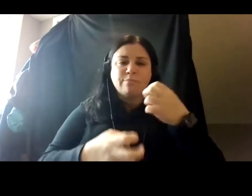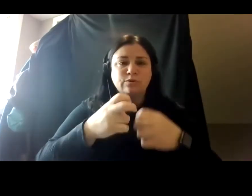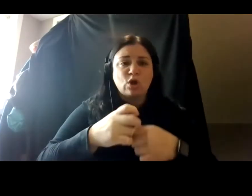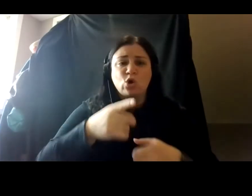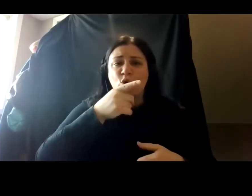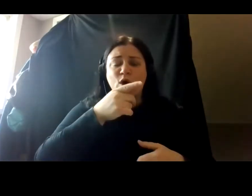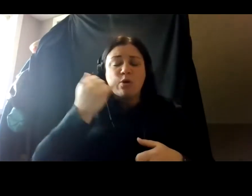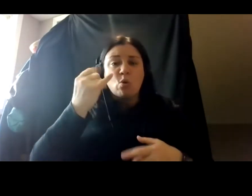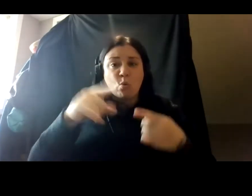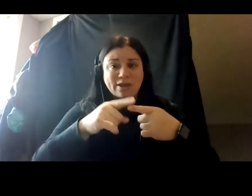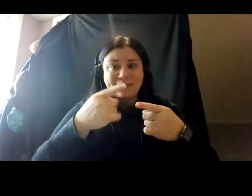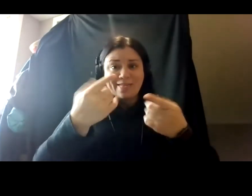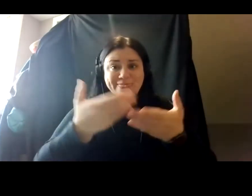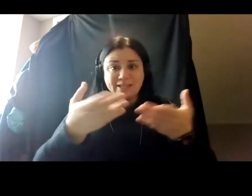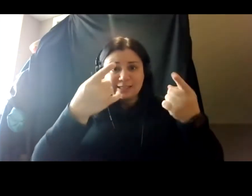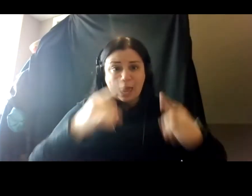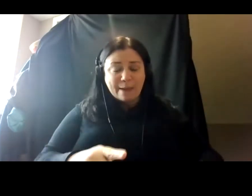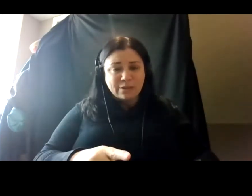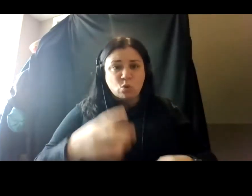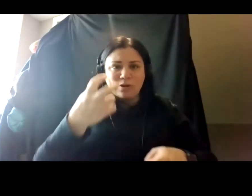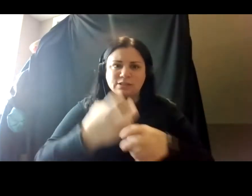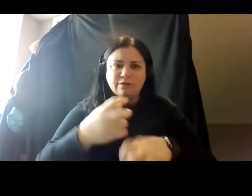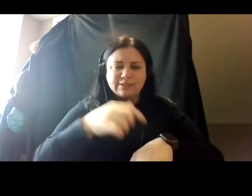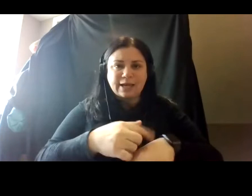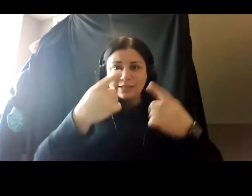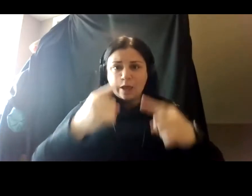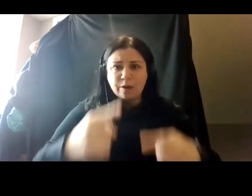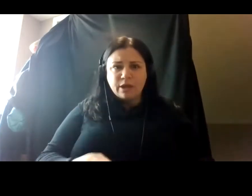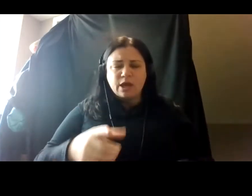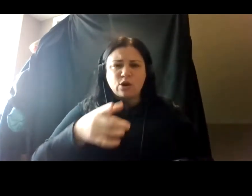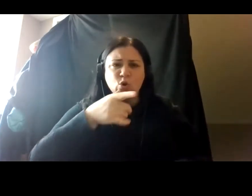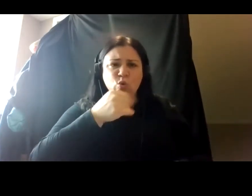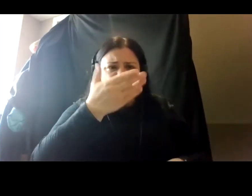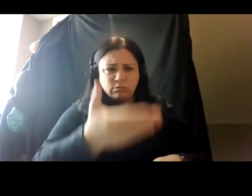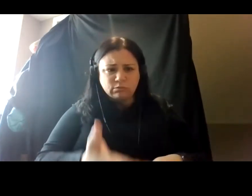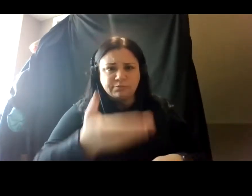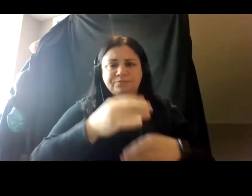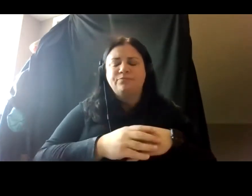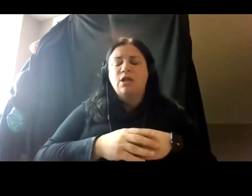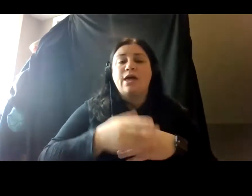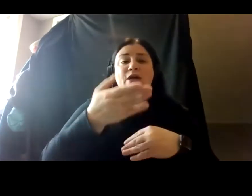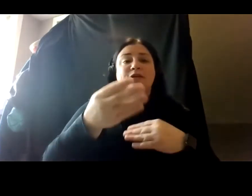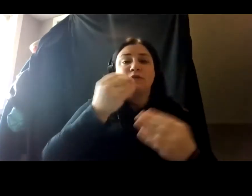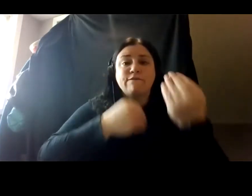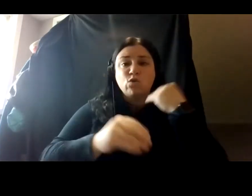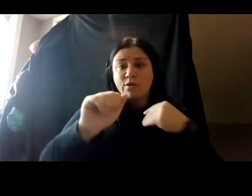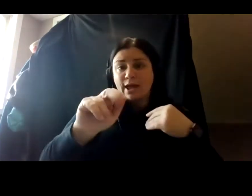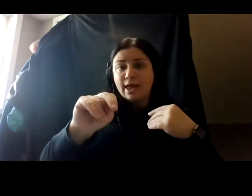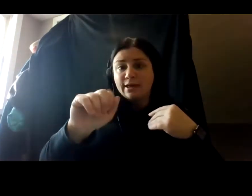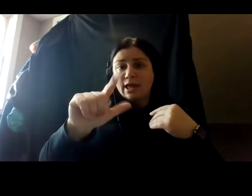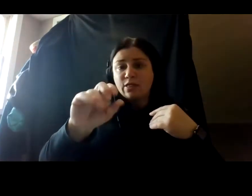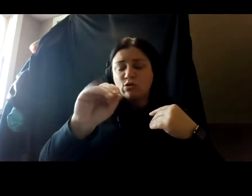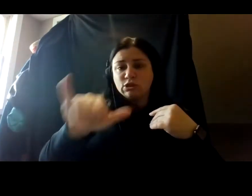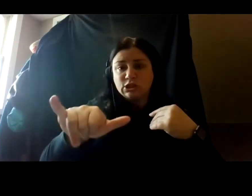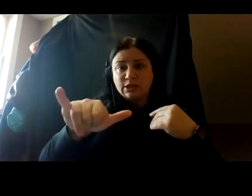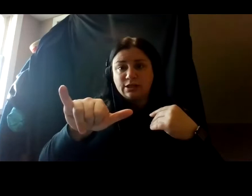happen, when tough times come. Now, this is a food analogy. So I hope you guys